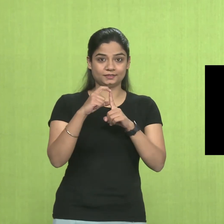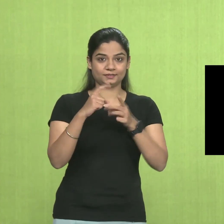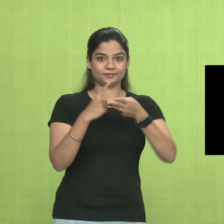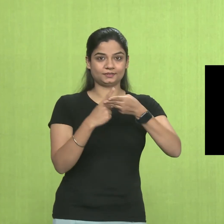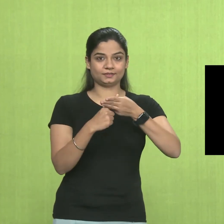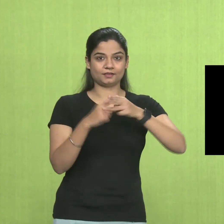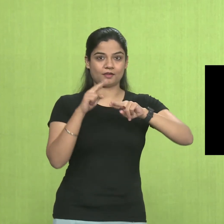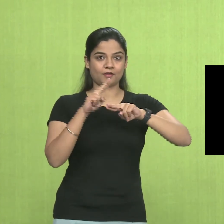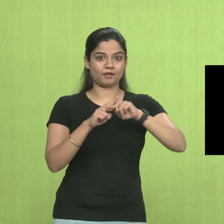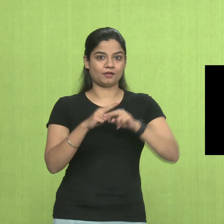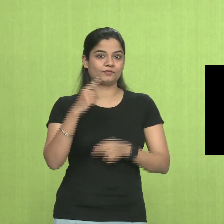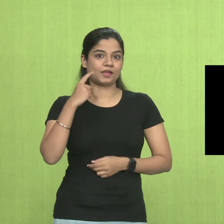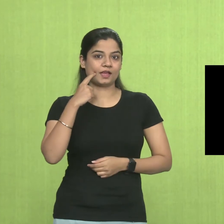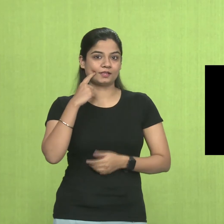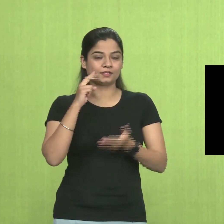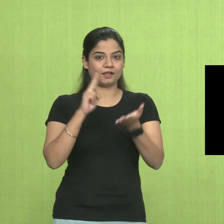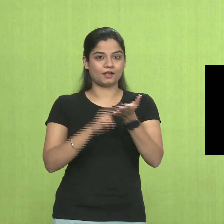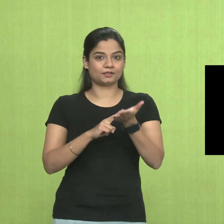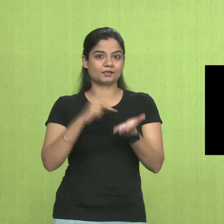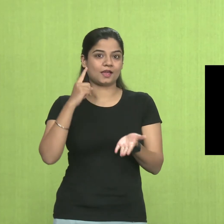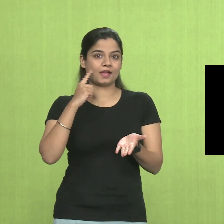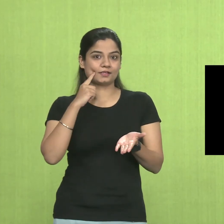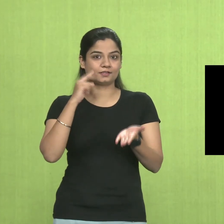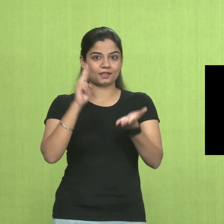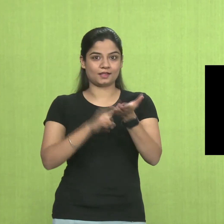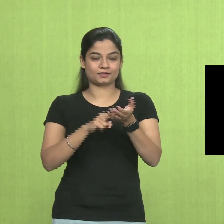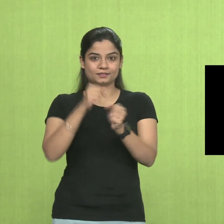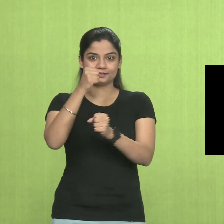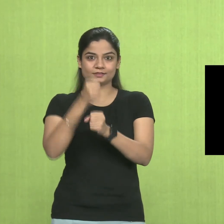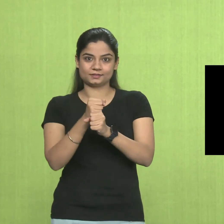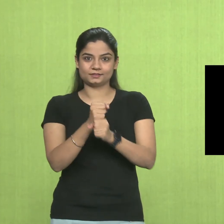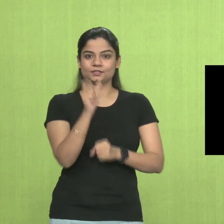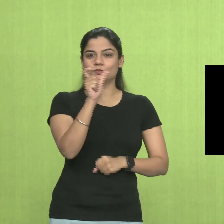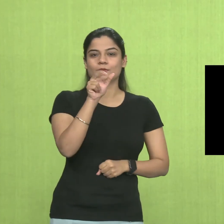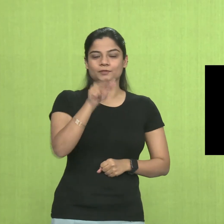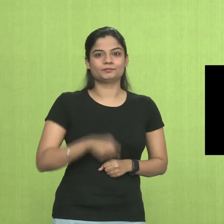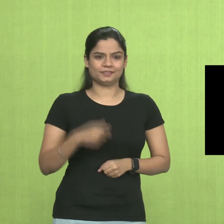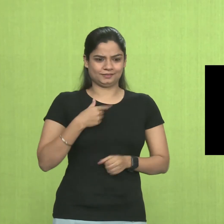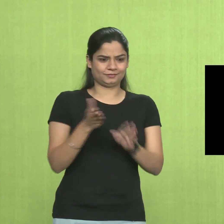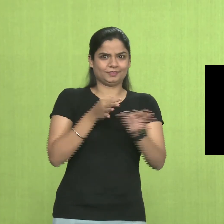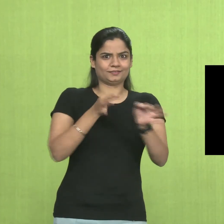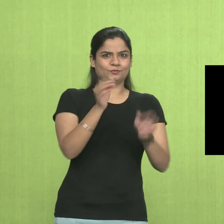Defining, to describe exactly the nature, scope and meaning of something.